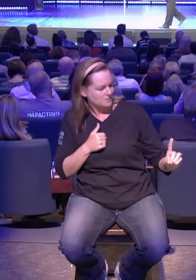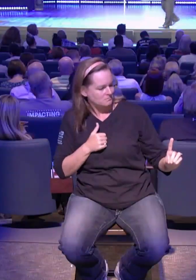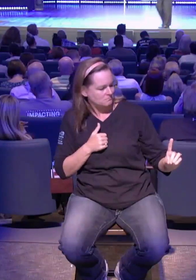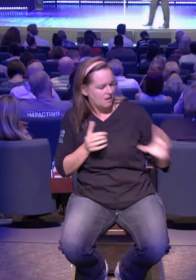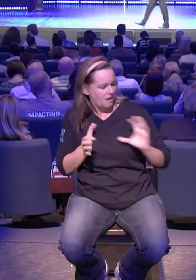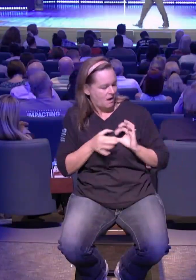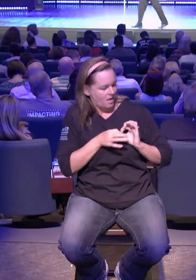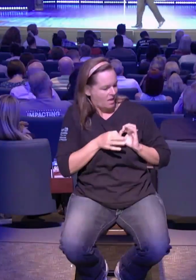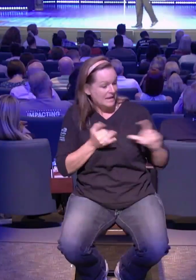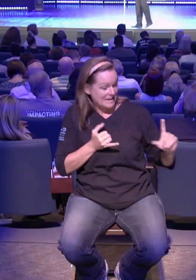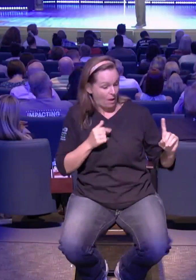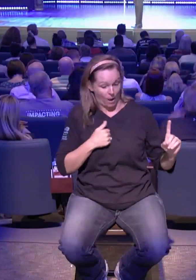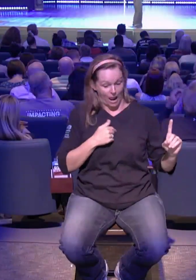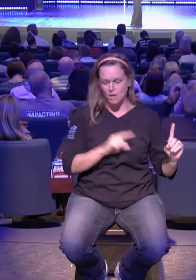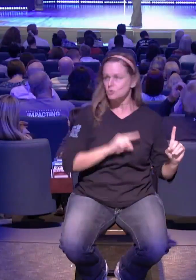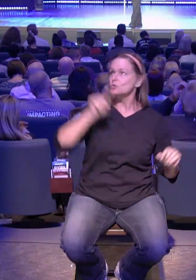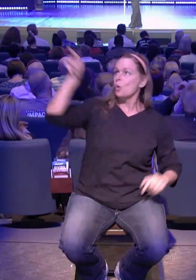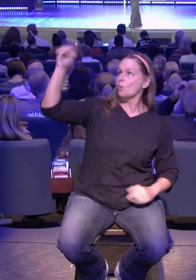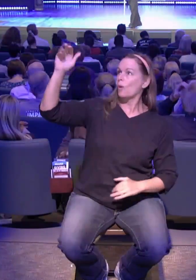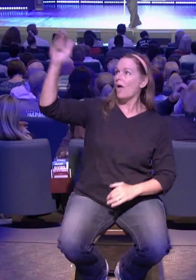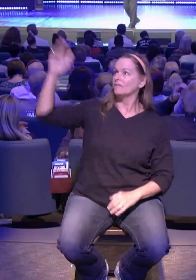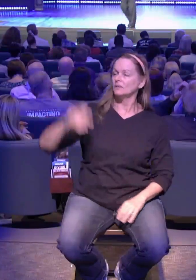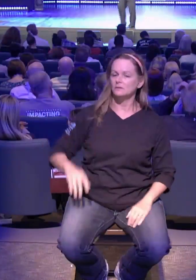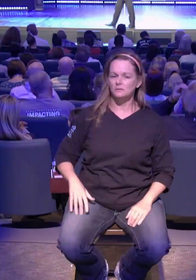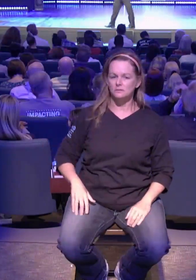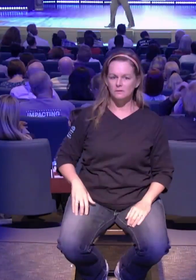their testimony to me.